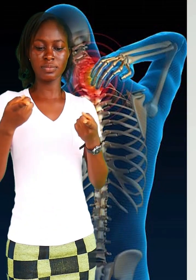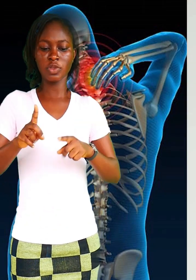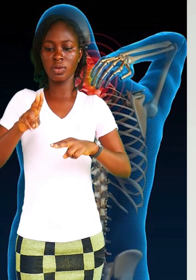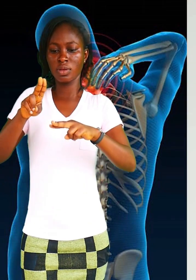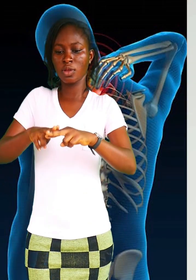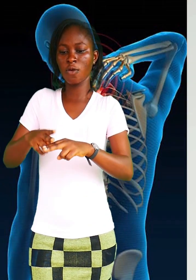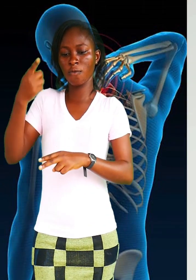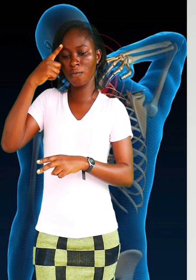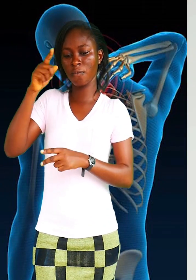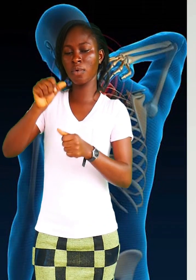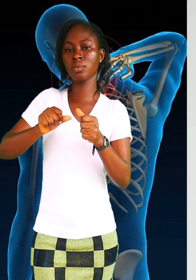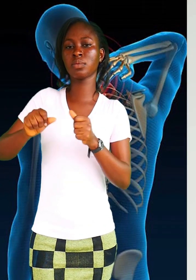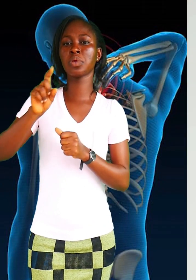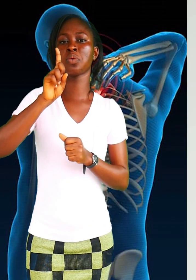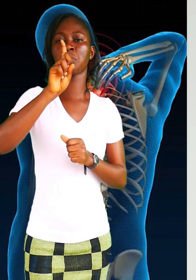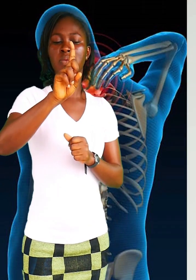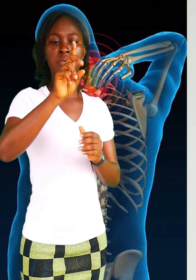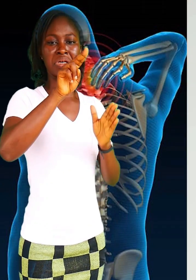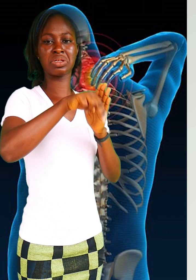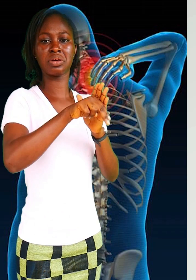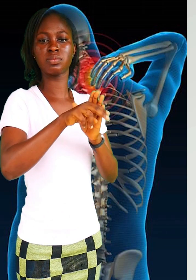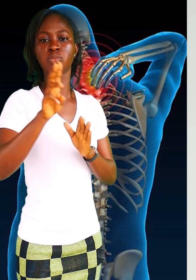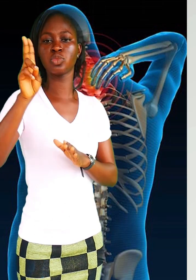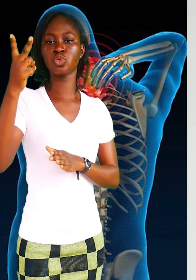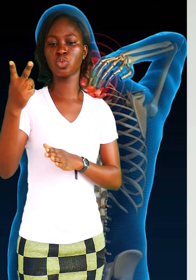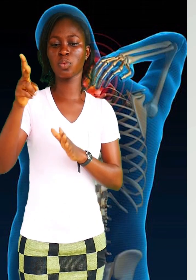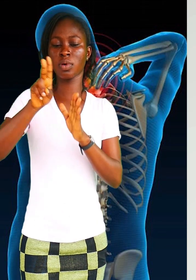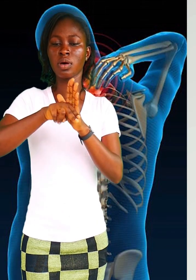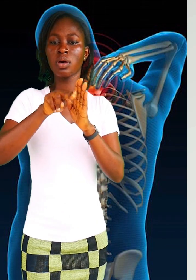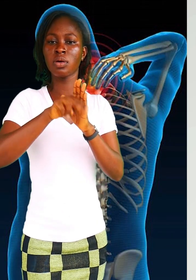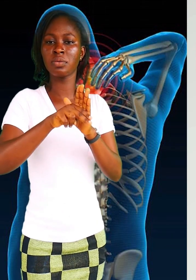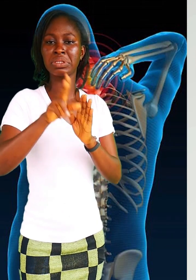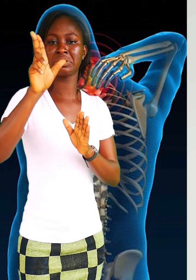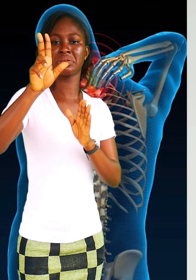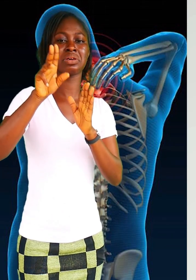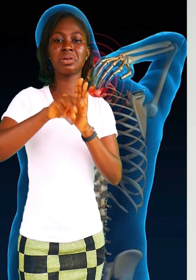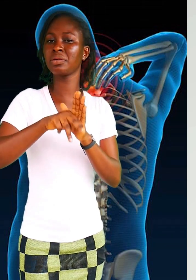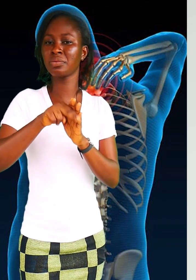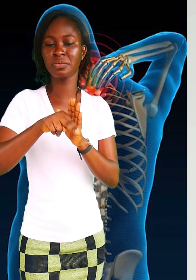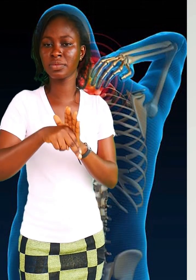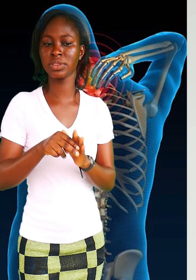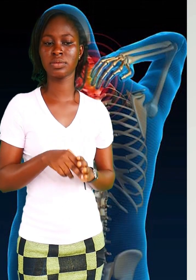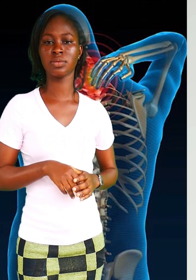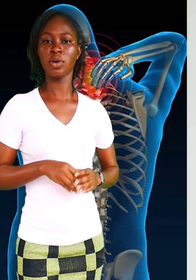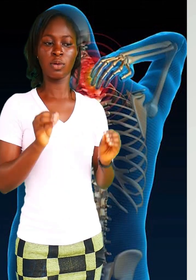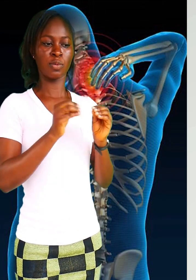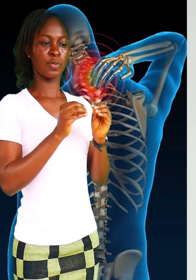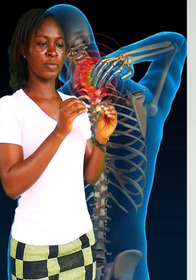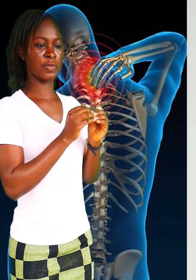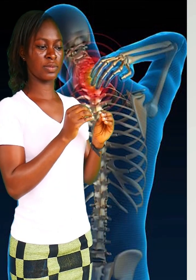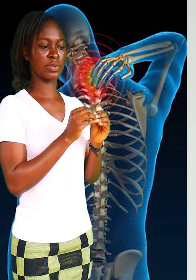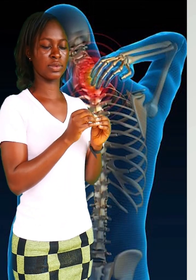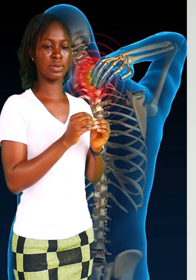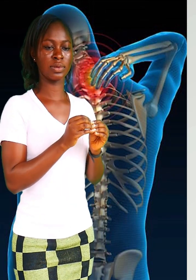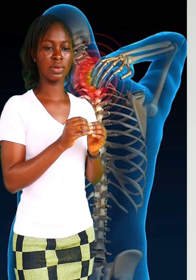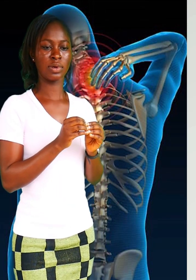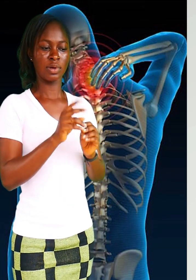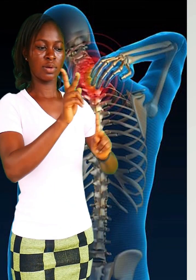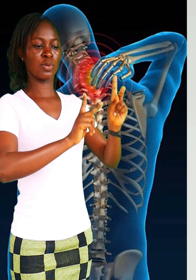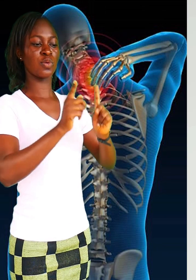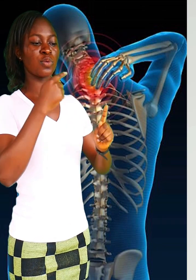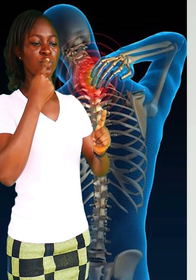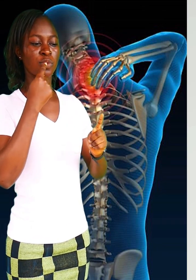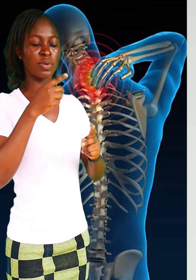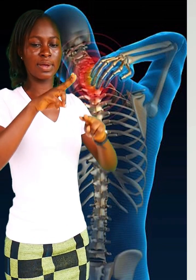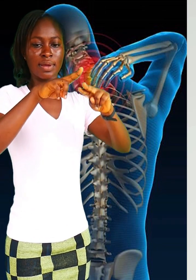Sherebaco? 1 hour, 2 hours, a quarter 3 hours or so, especially more what say office. Office 4 at Nancy beat